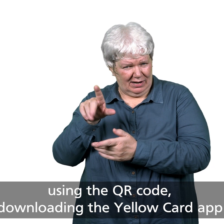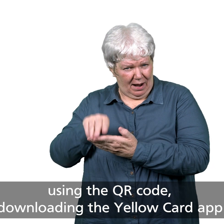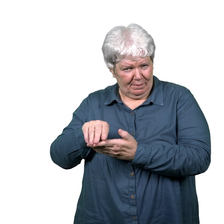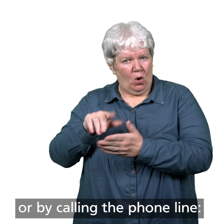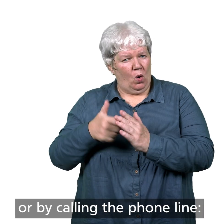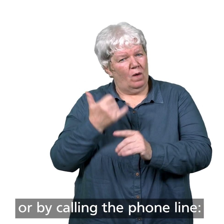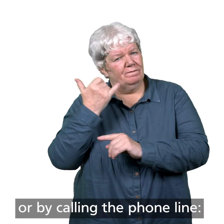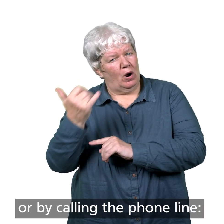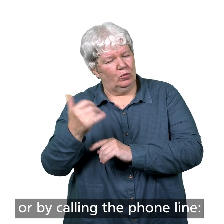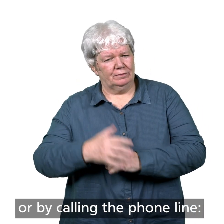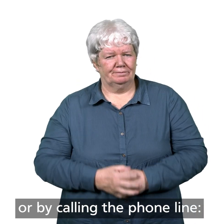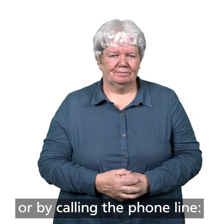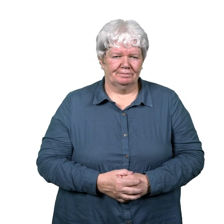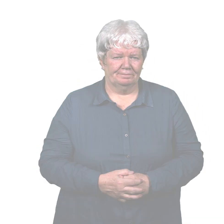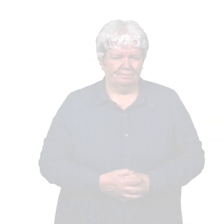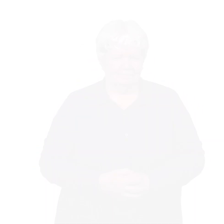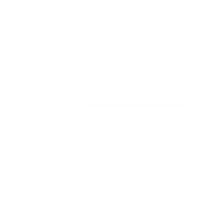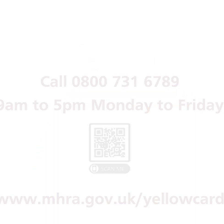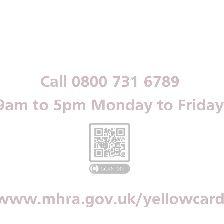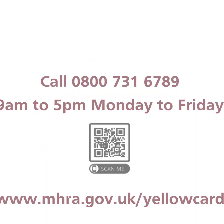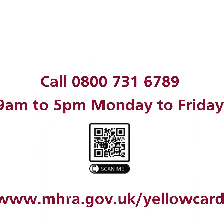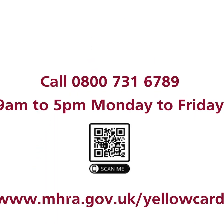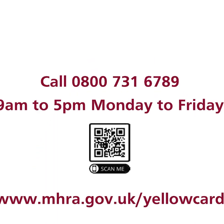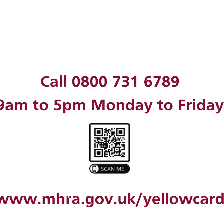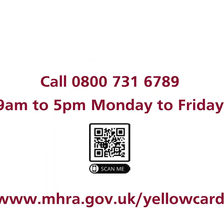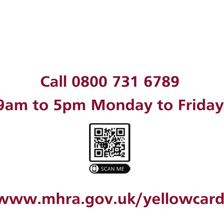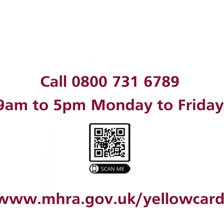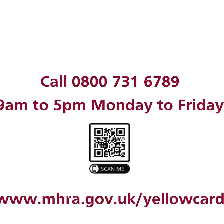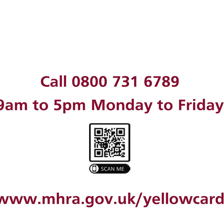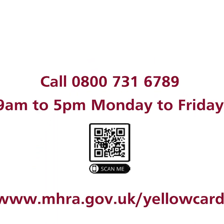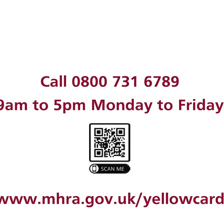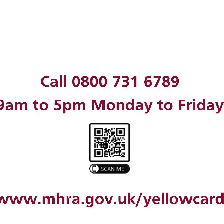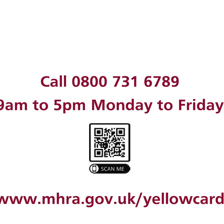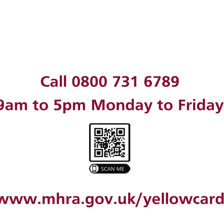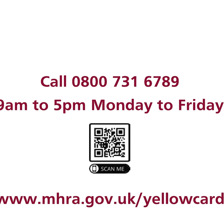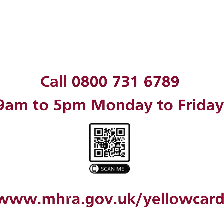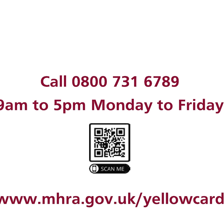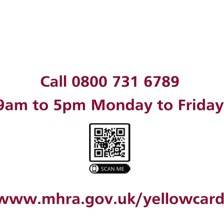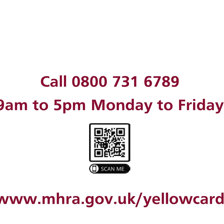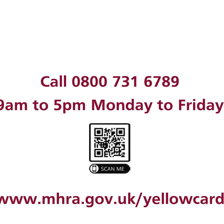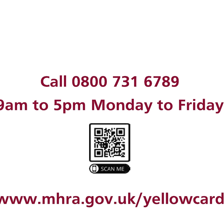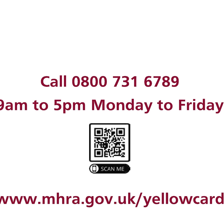or by calling the phone line. Call 0800 731